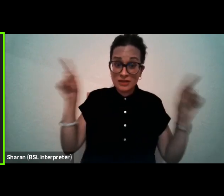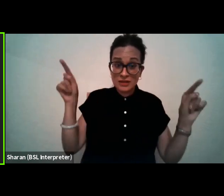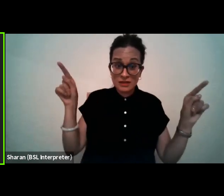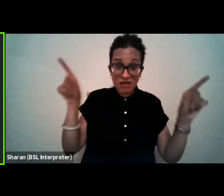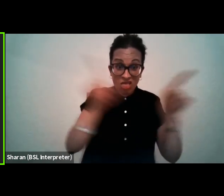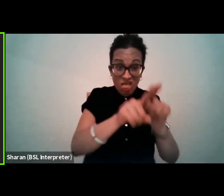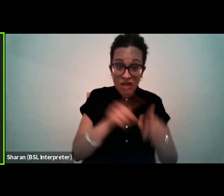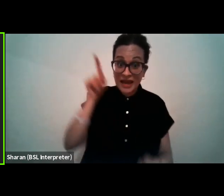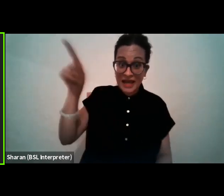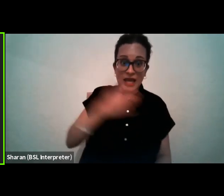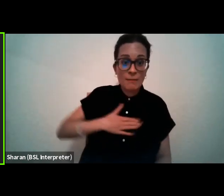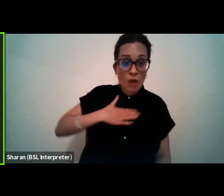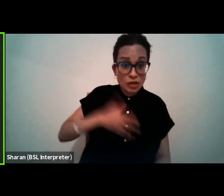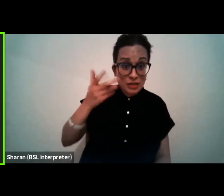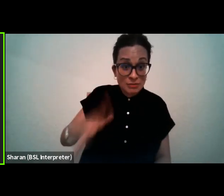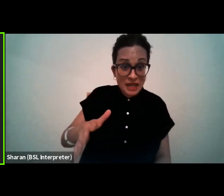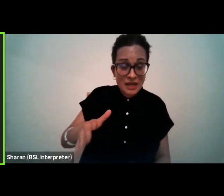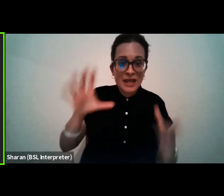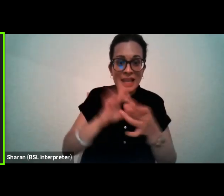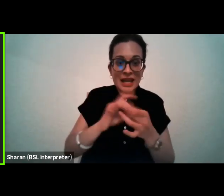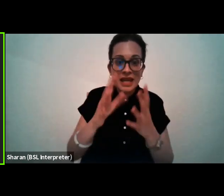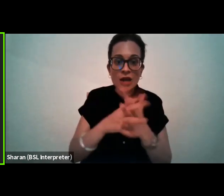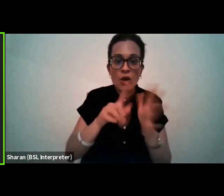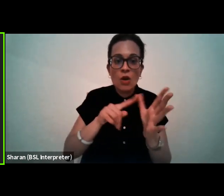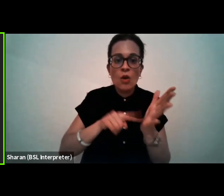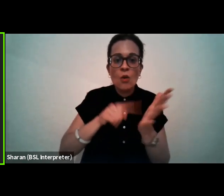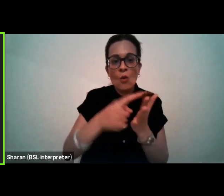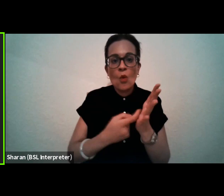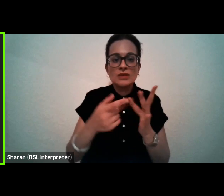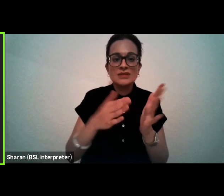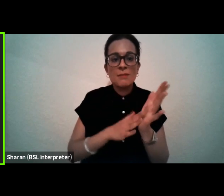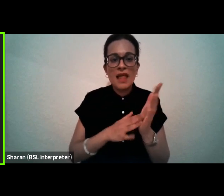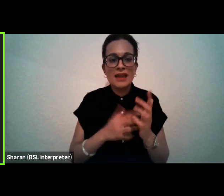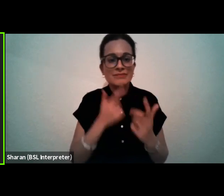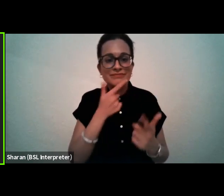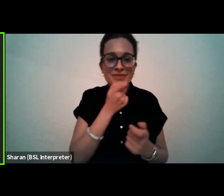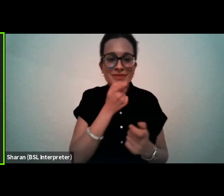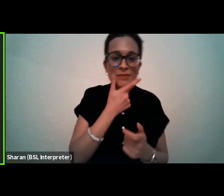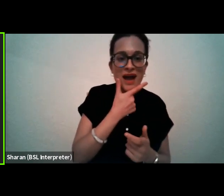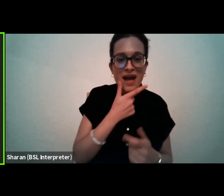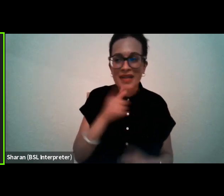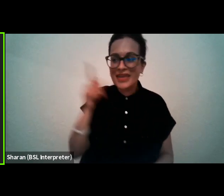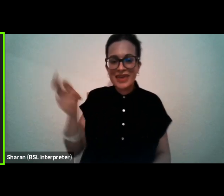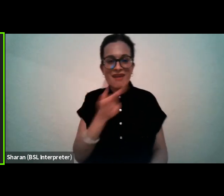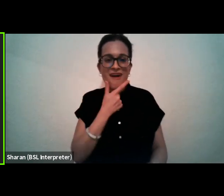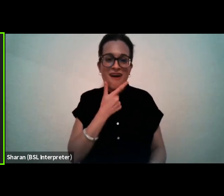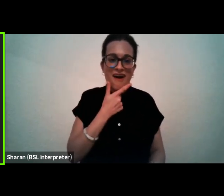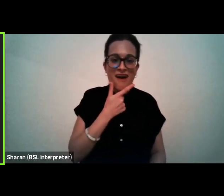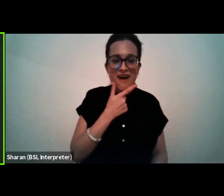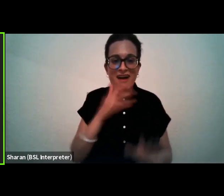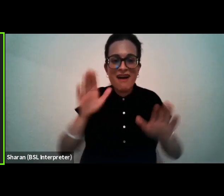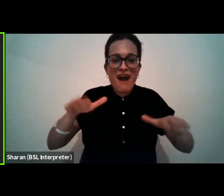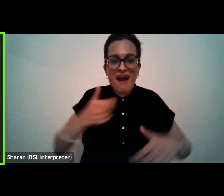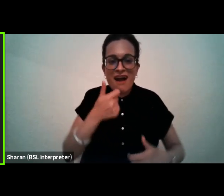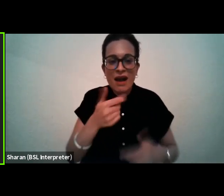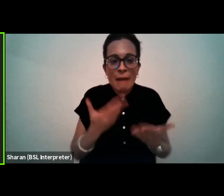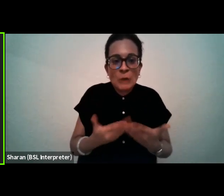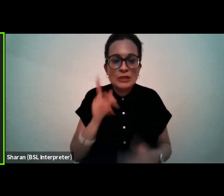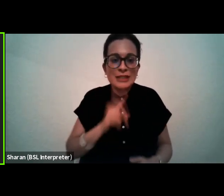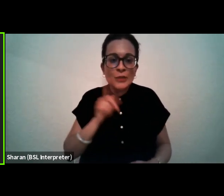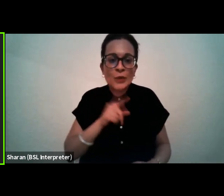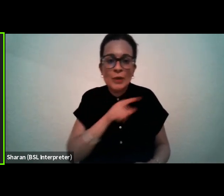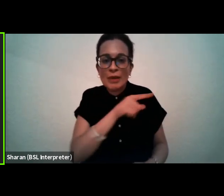apologized for calling people with watermelon smiles and piccaninny grins and calling Muslim women bank robbers. That's the reason why they don't